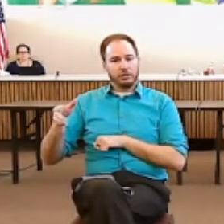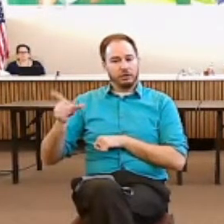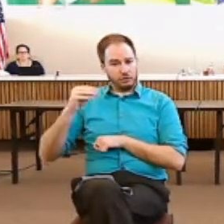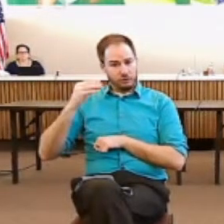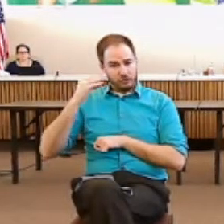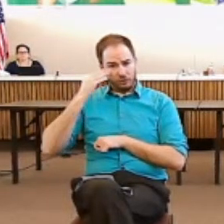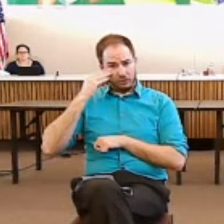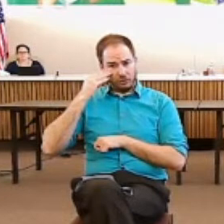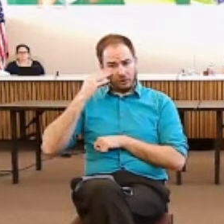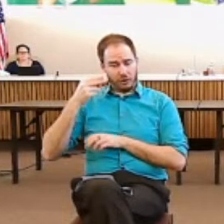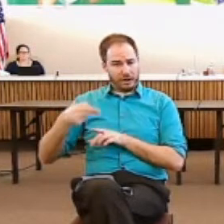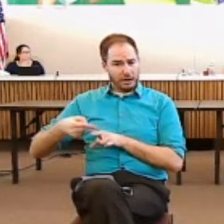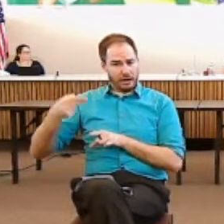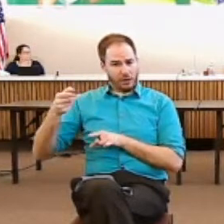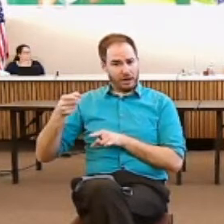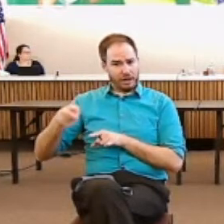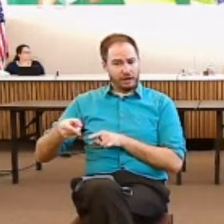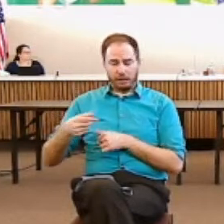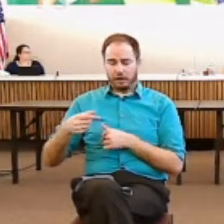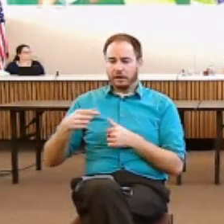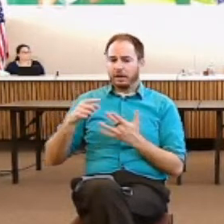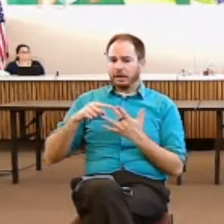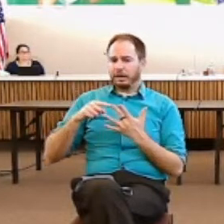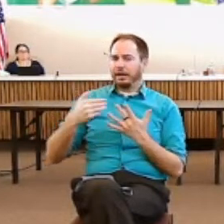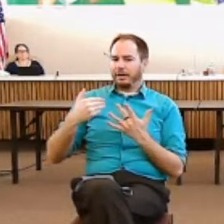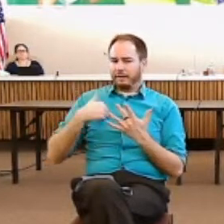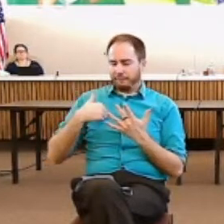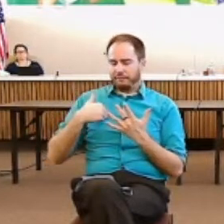know the elevation there? I do.